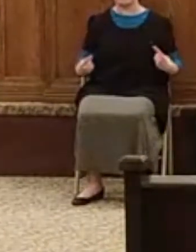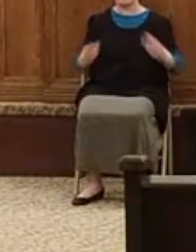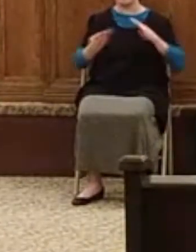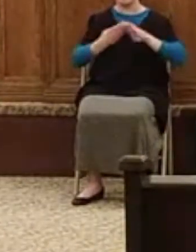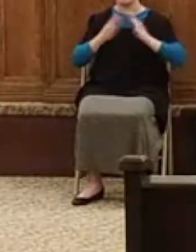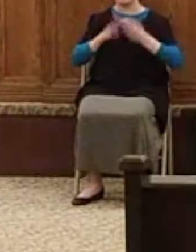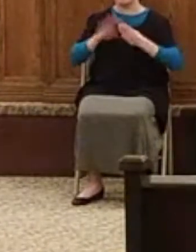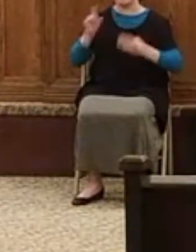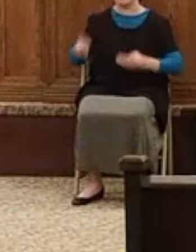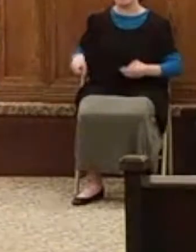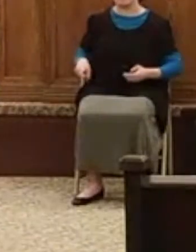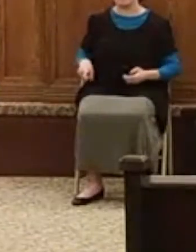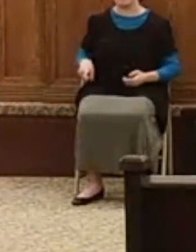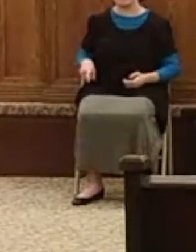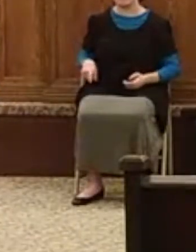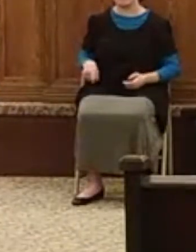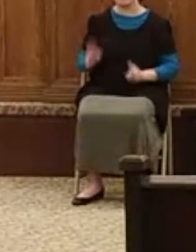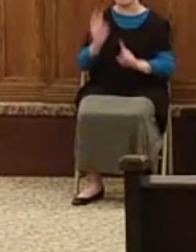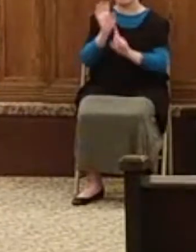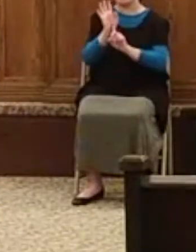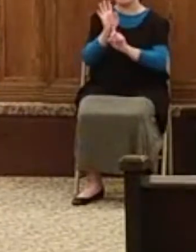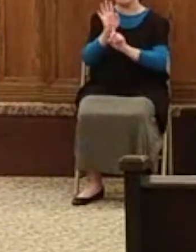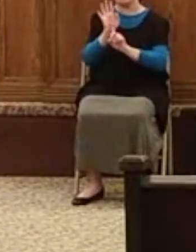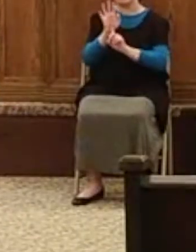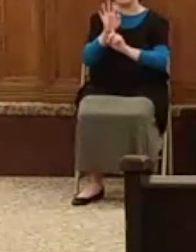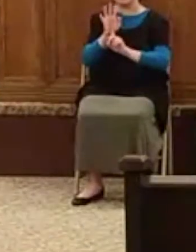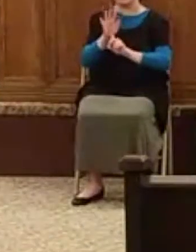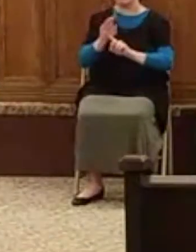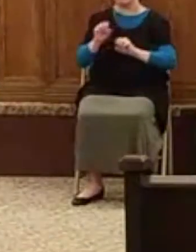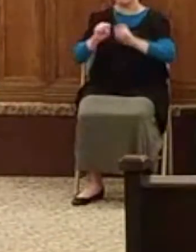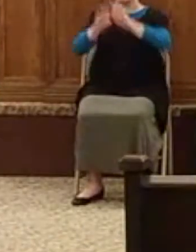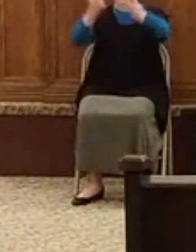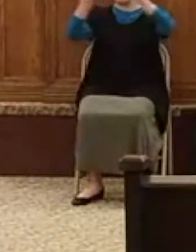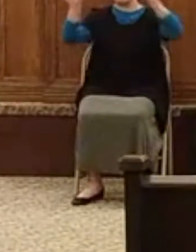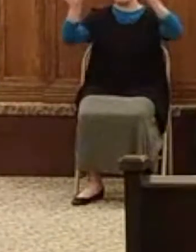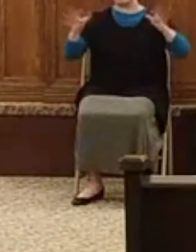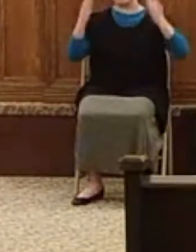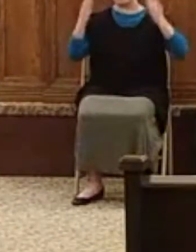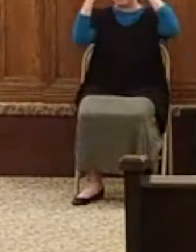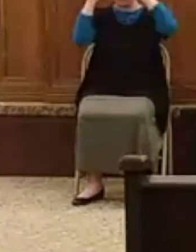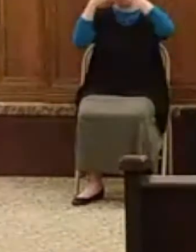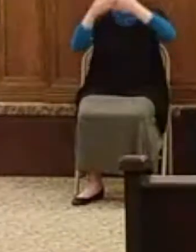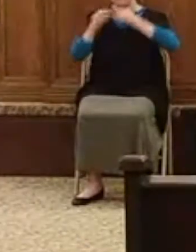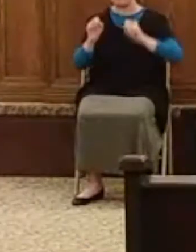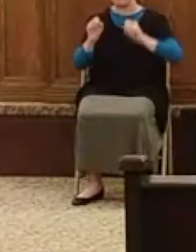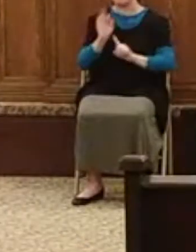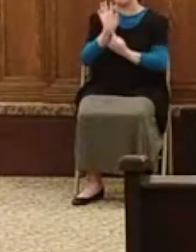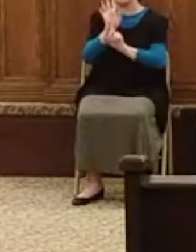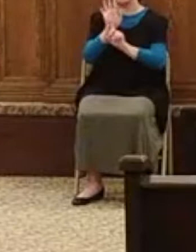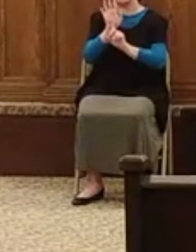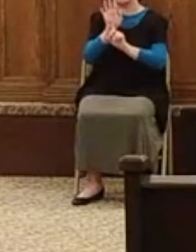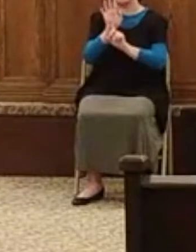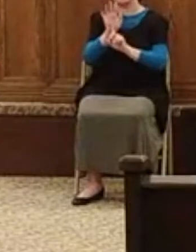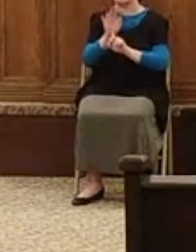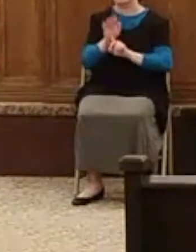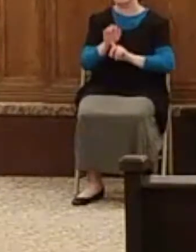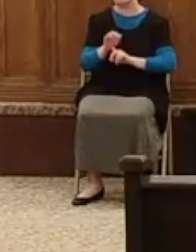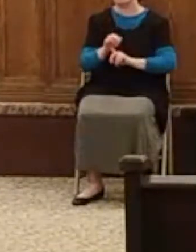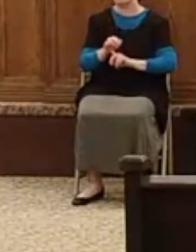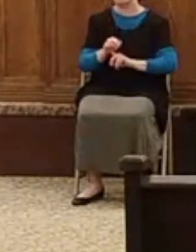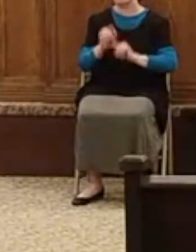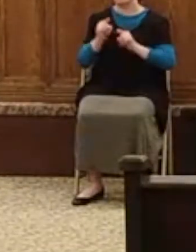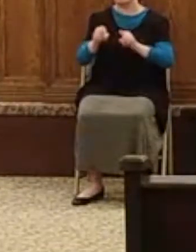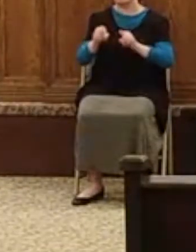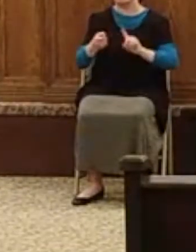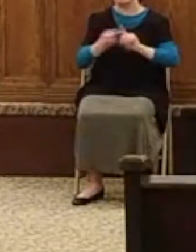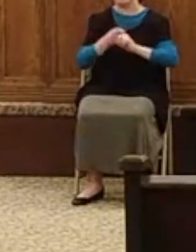You know what this city needs, Brother Driscoll? They need a candle that will shine in the darkness. They need a candle that